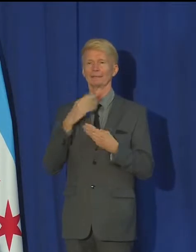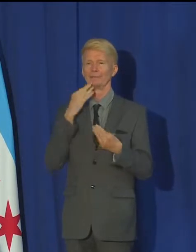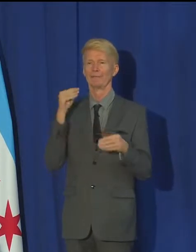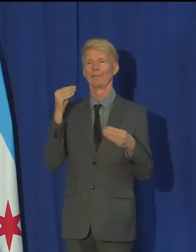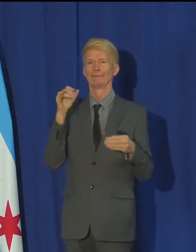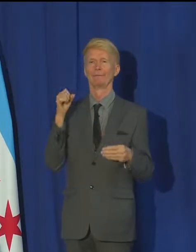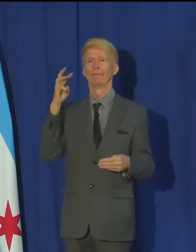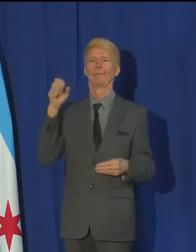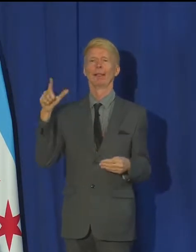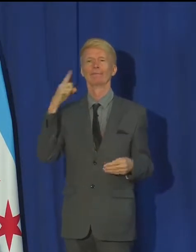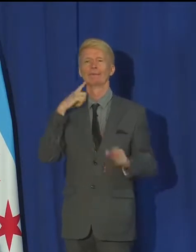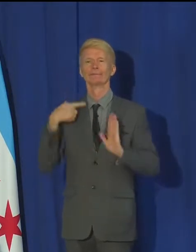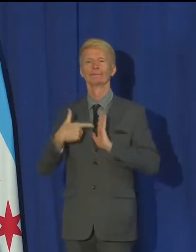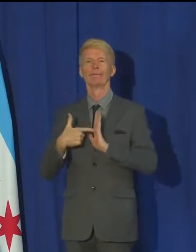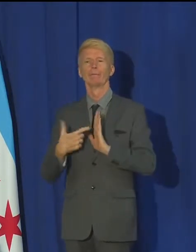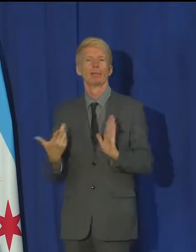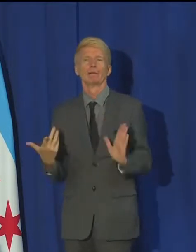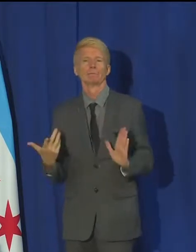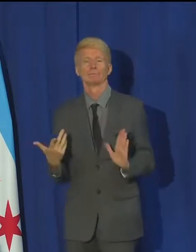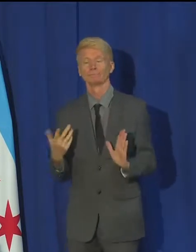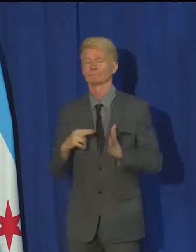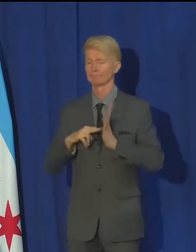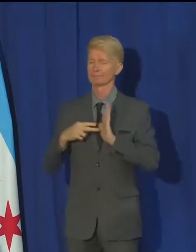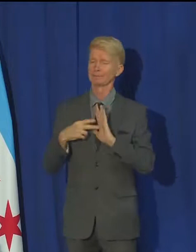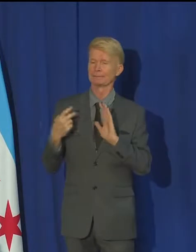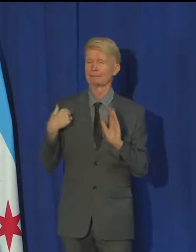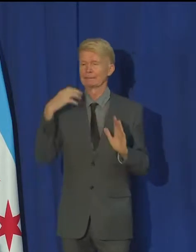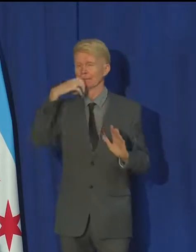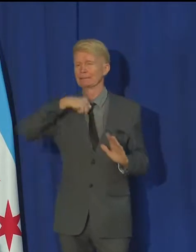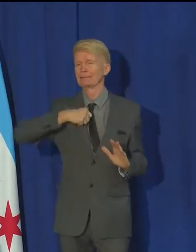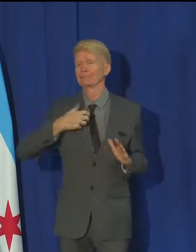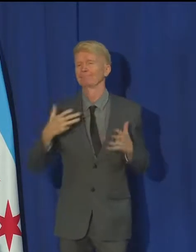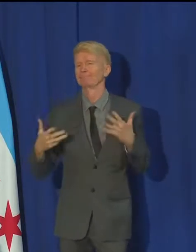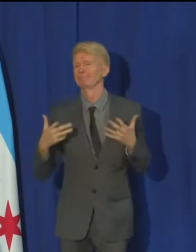Jewel. And I guess the question is,